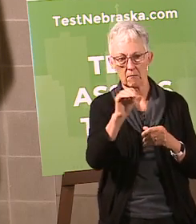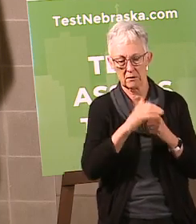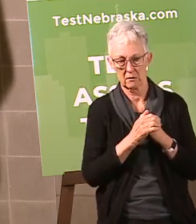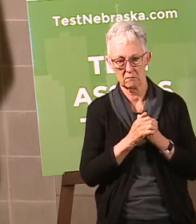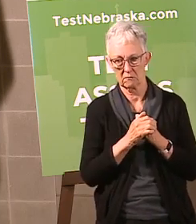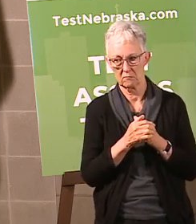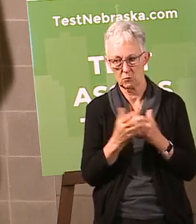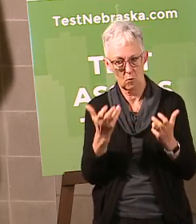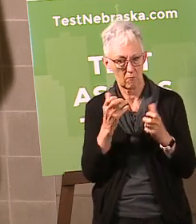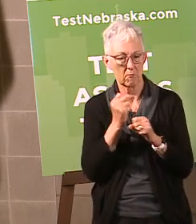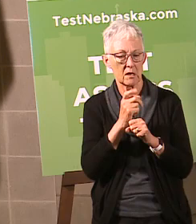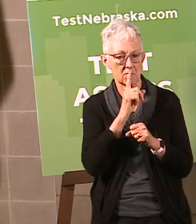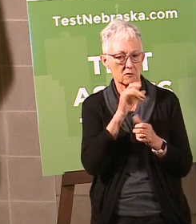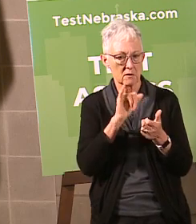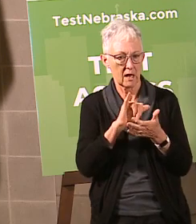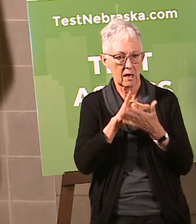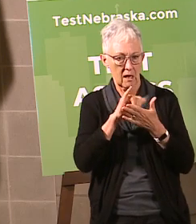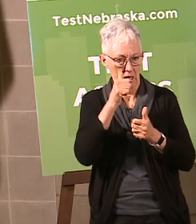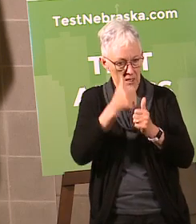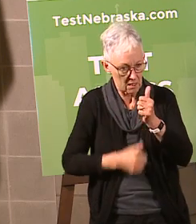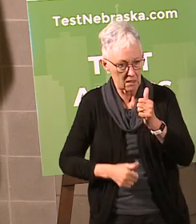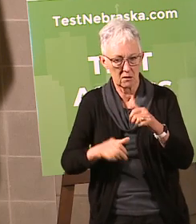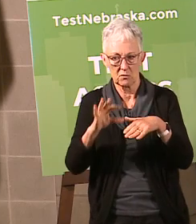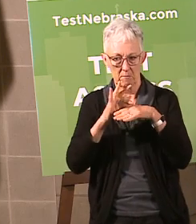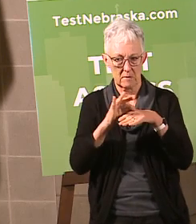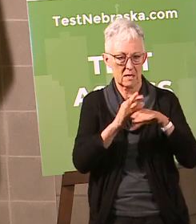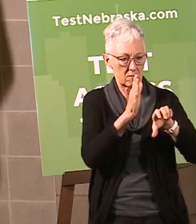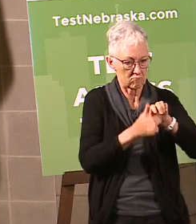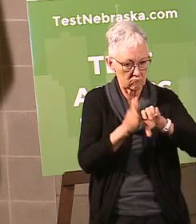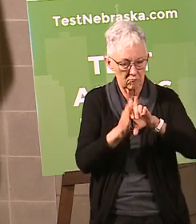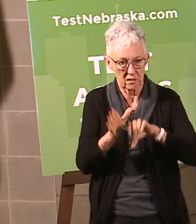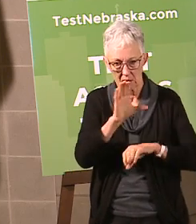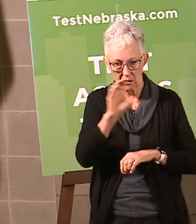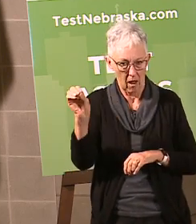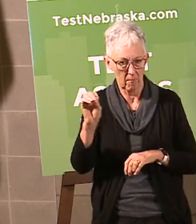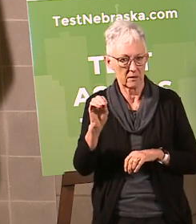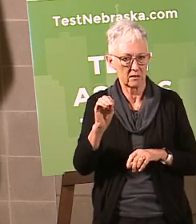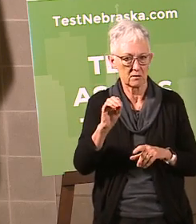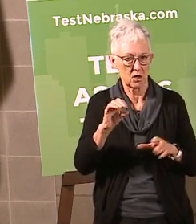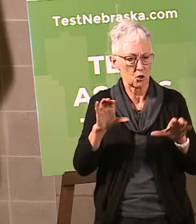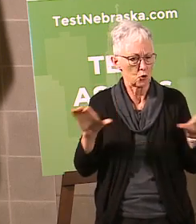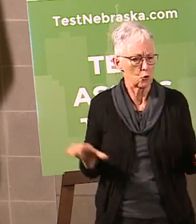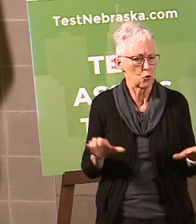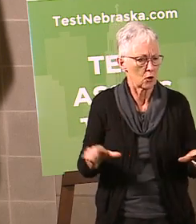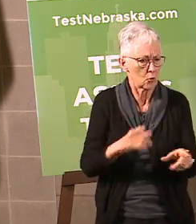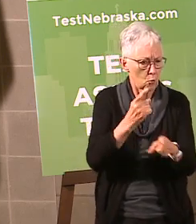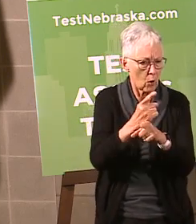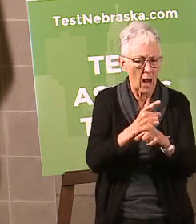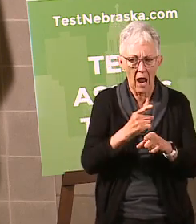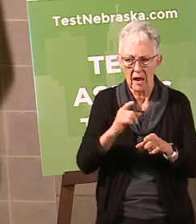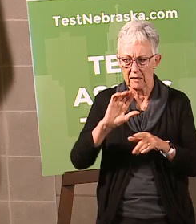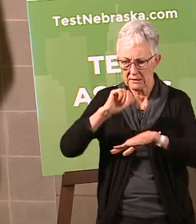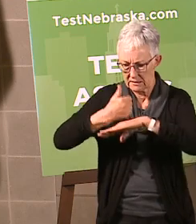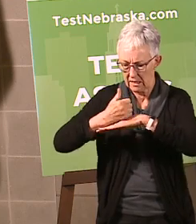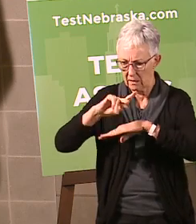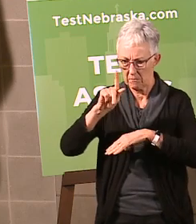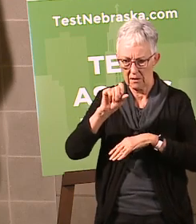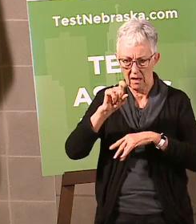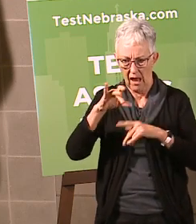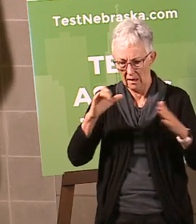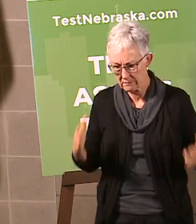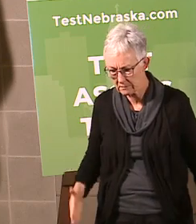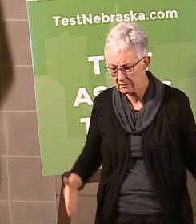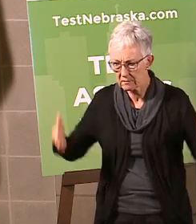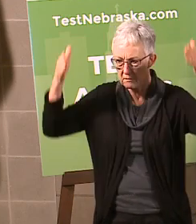can within their facilities to be able to put up the plexiglass barriers or the plastic at lunch or changing their air handling